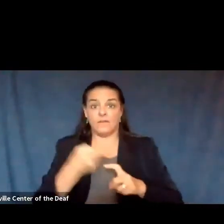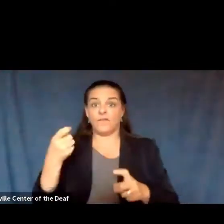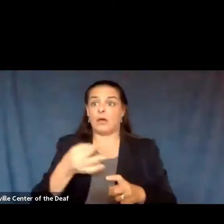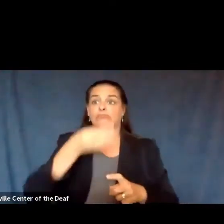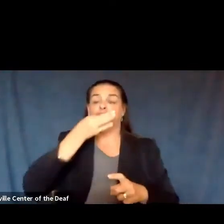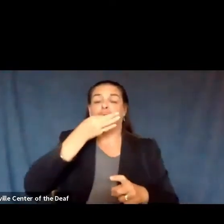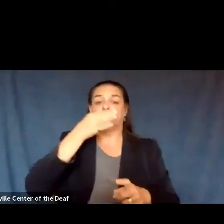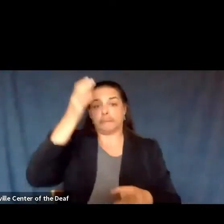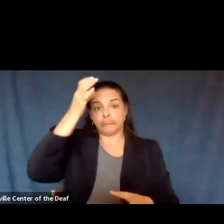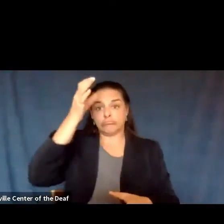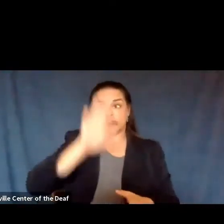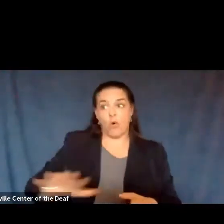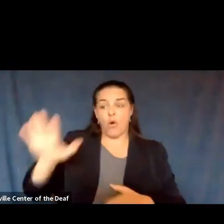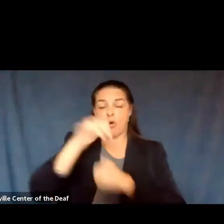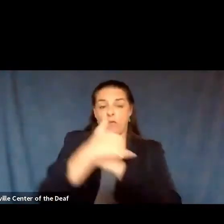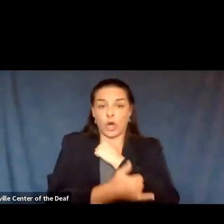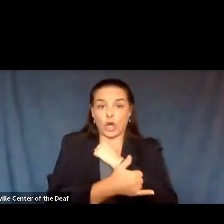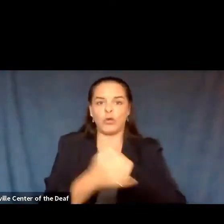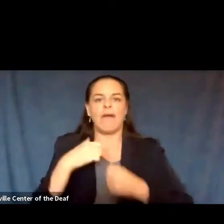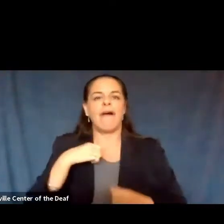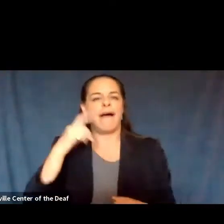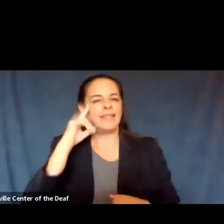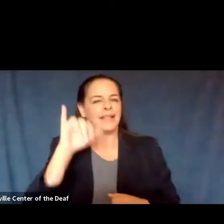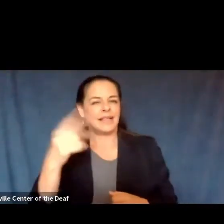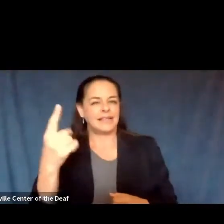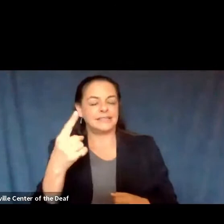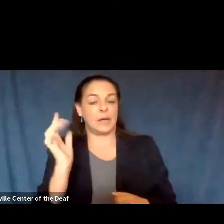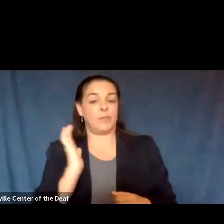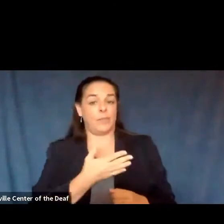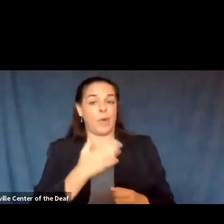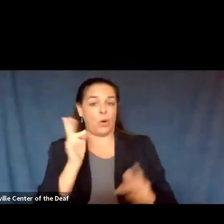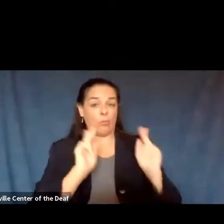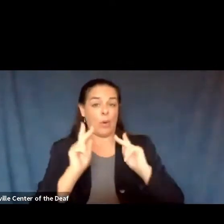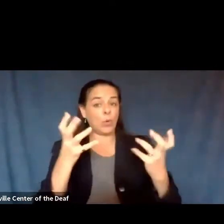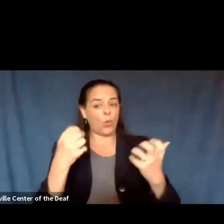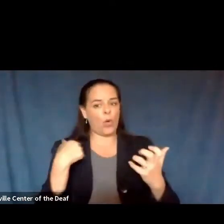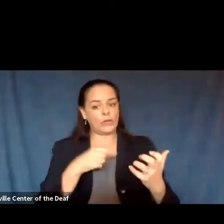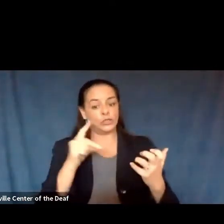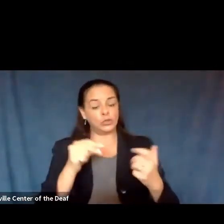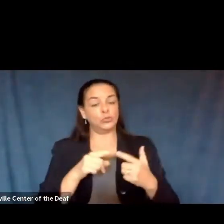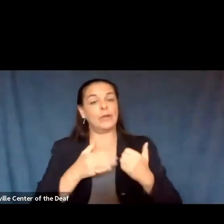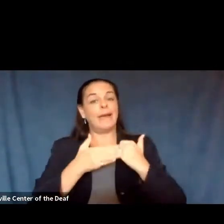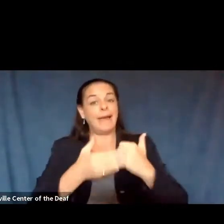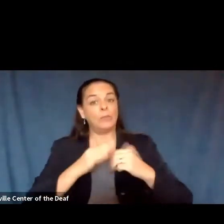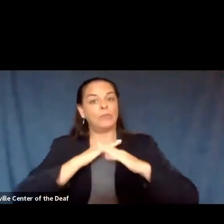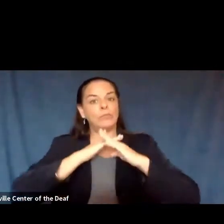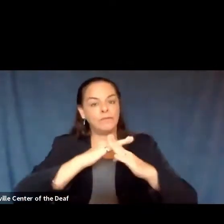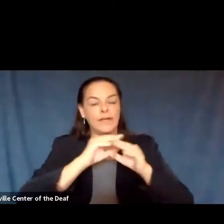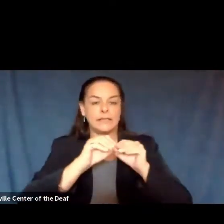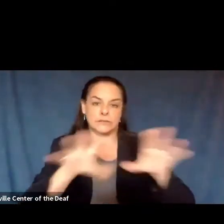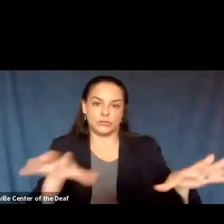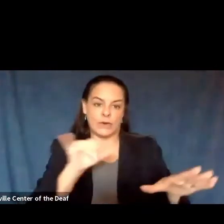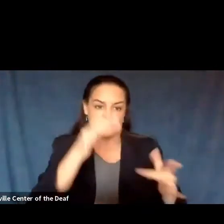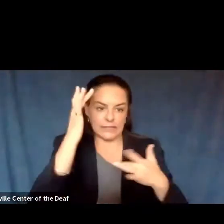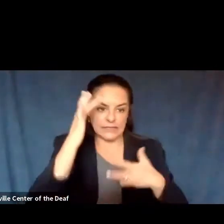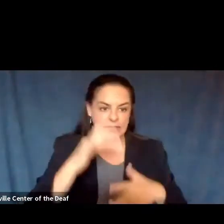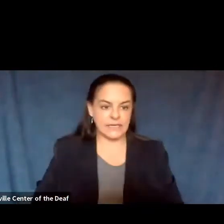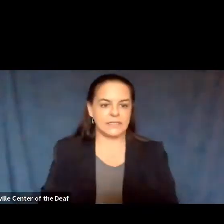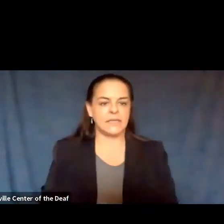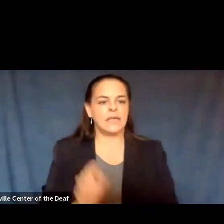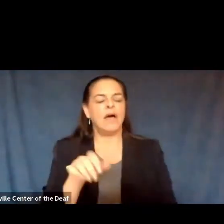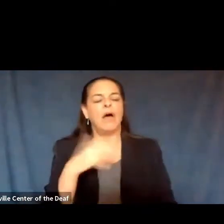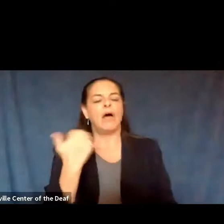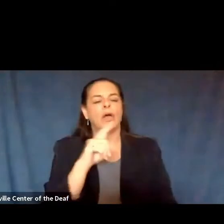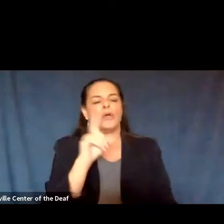country is something that I would think our public would want us to do to help prevent the spread of this disease. Another question from Bob